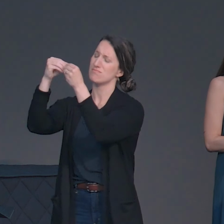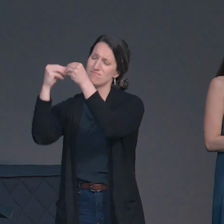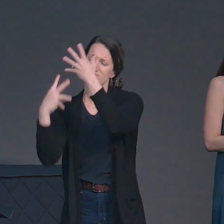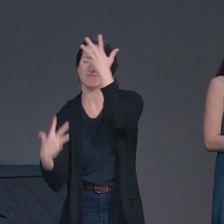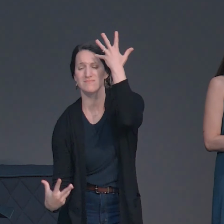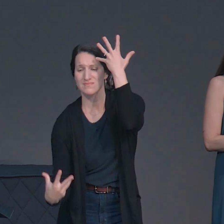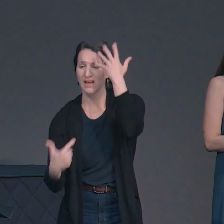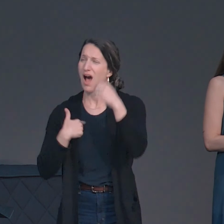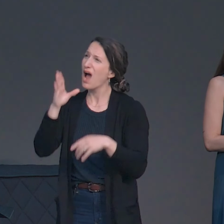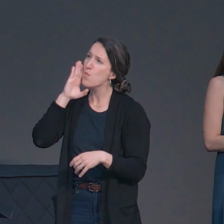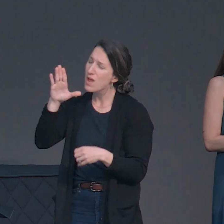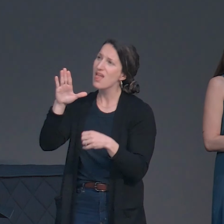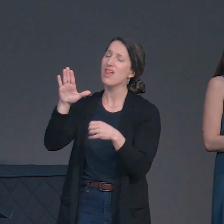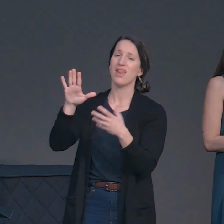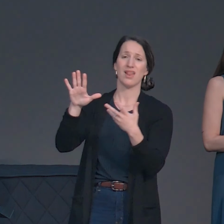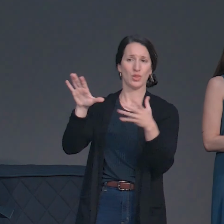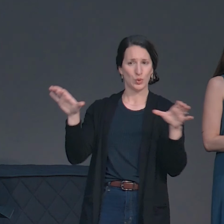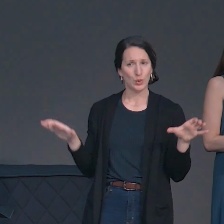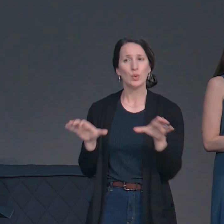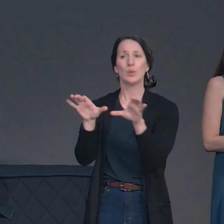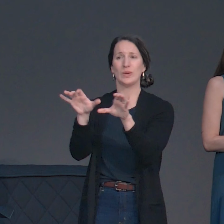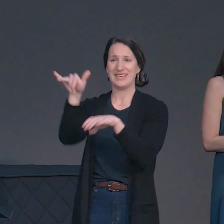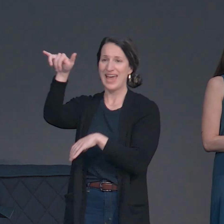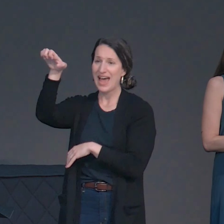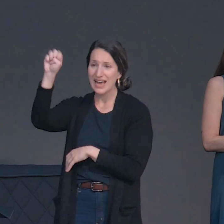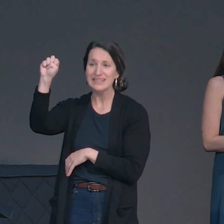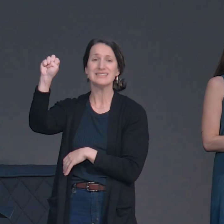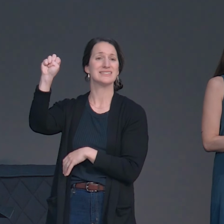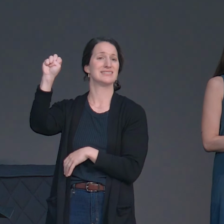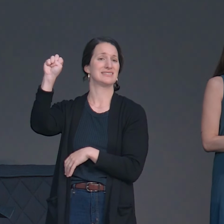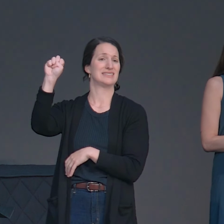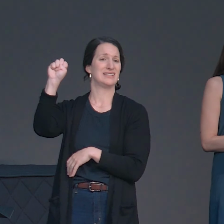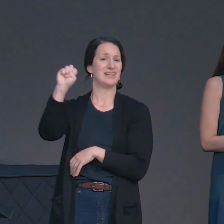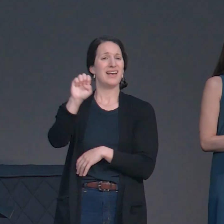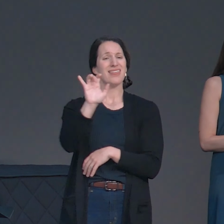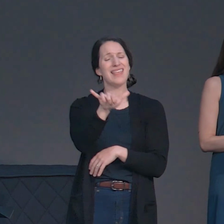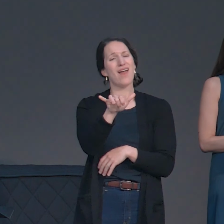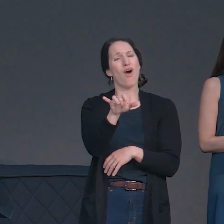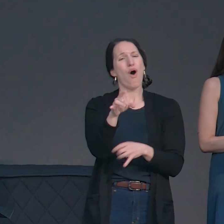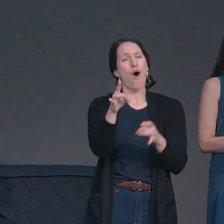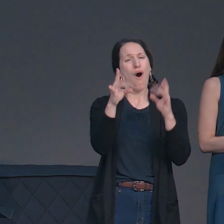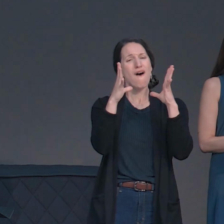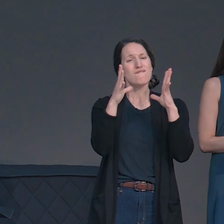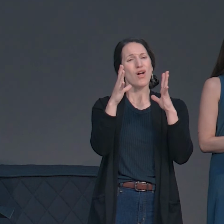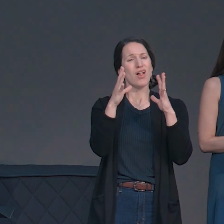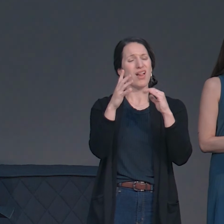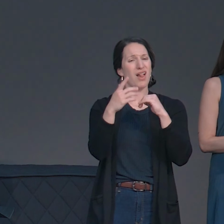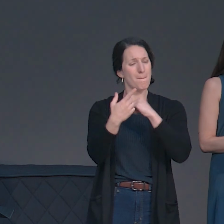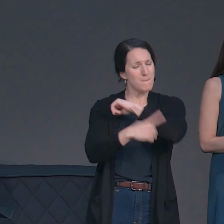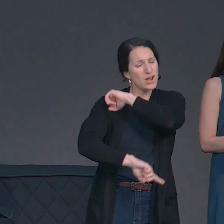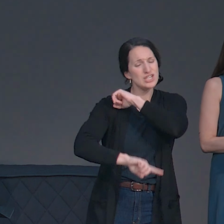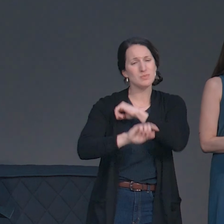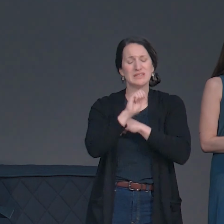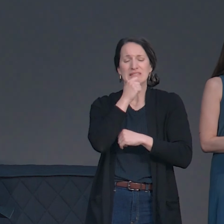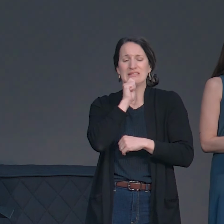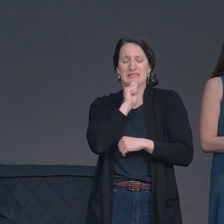smallest detail according to your will. Yes, I will endure the punishment without complaint until